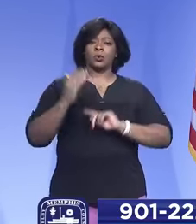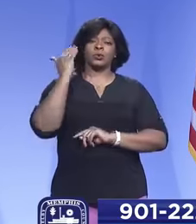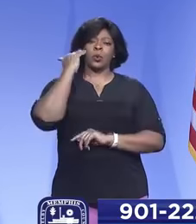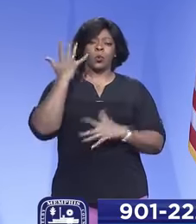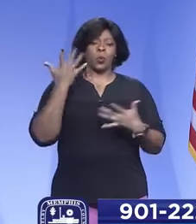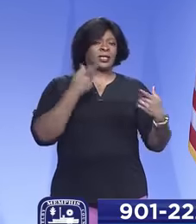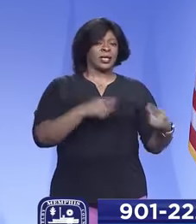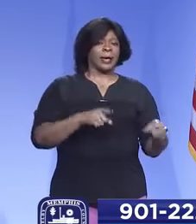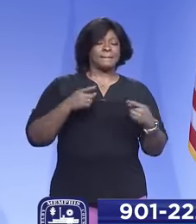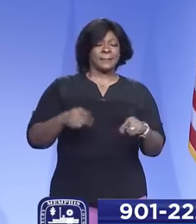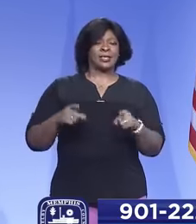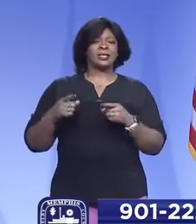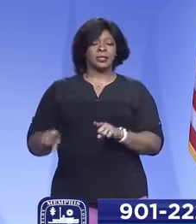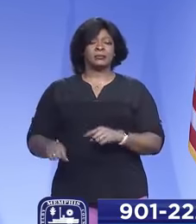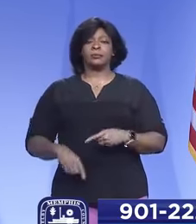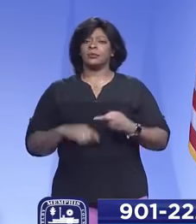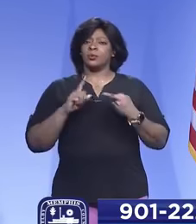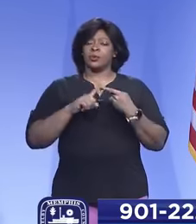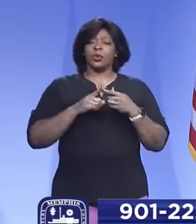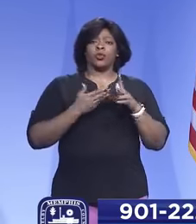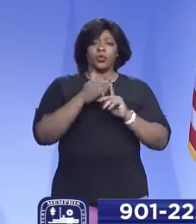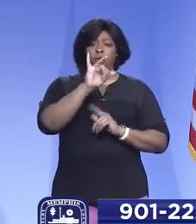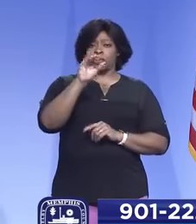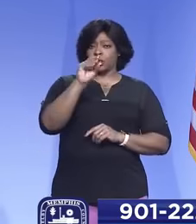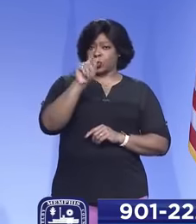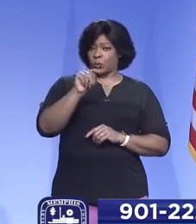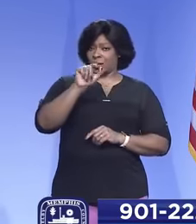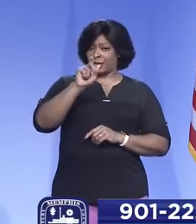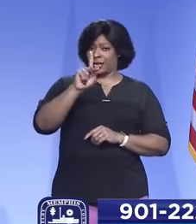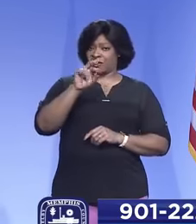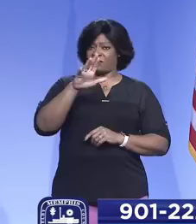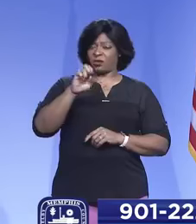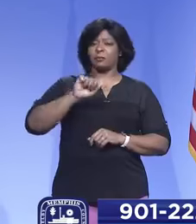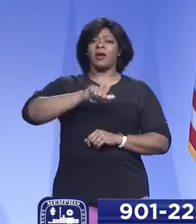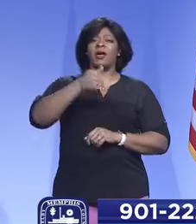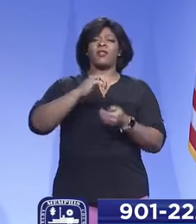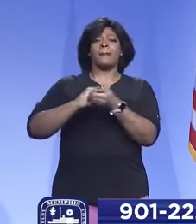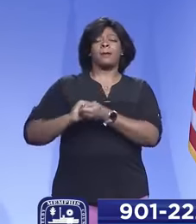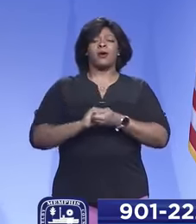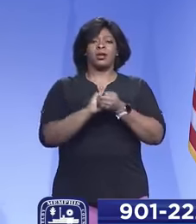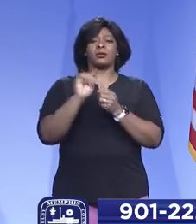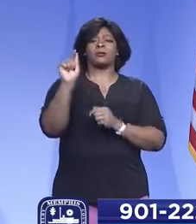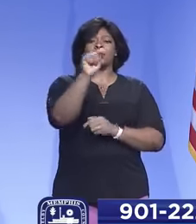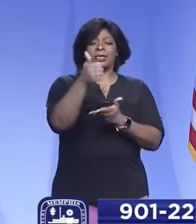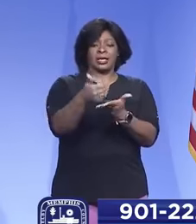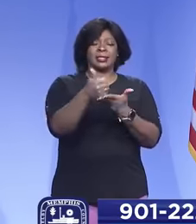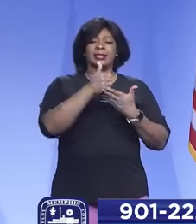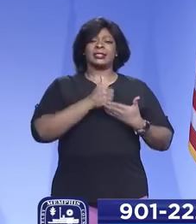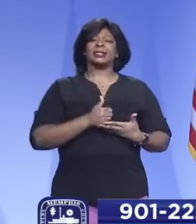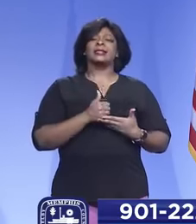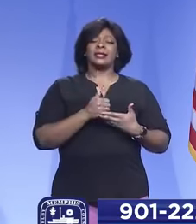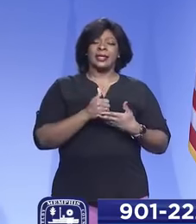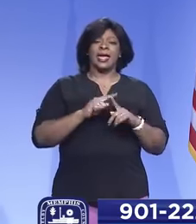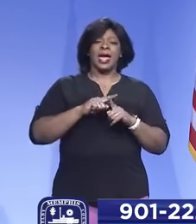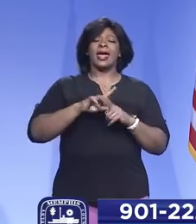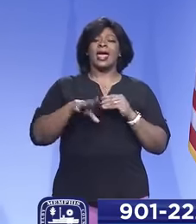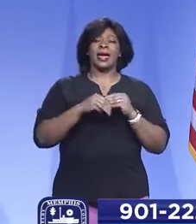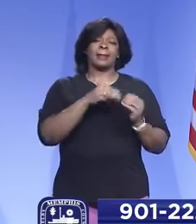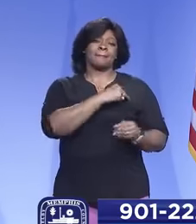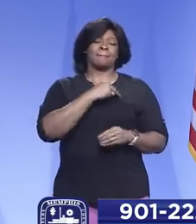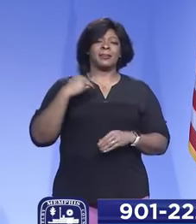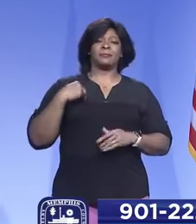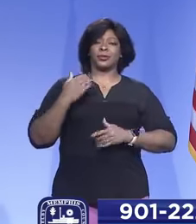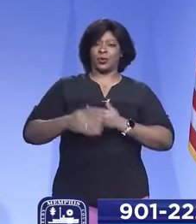what's happening, one through the Joint Task Force, but also many other partners who assist as ad hoc members along the